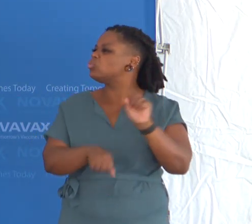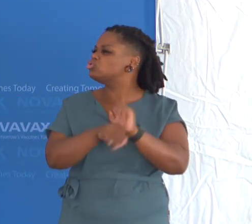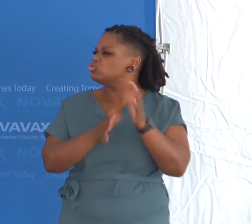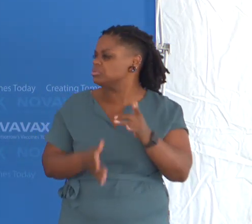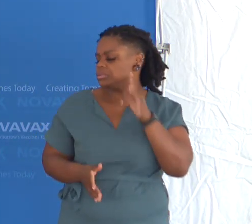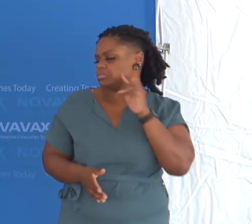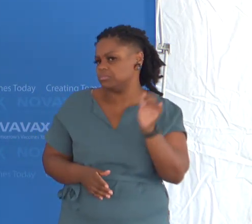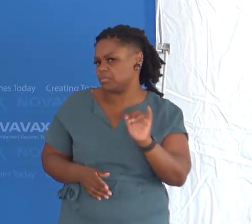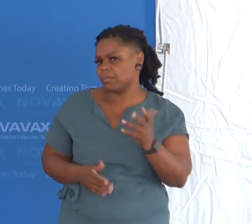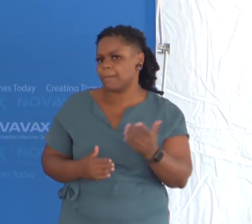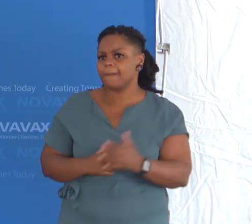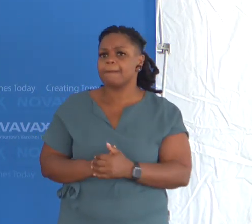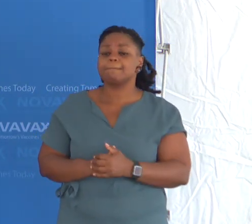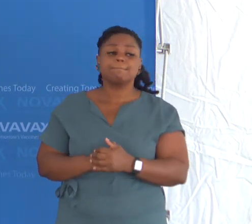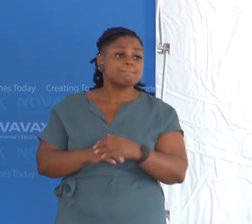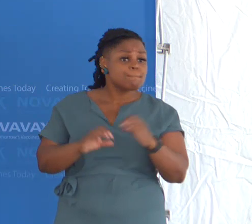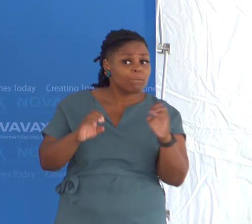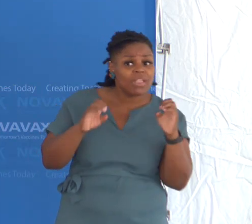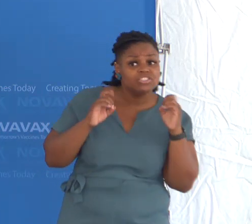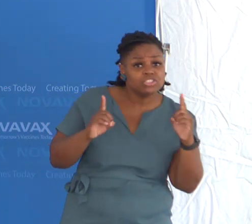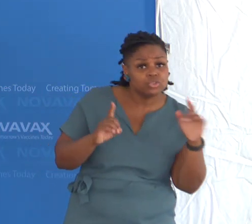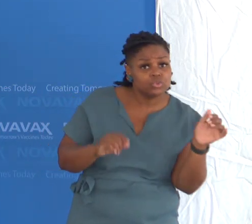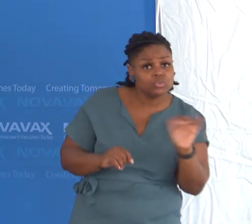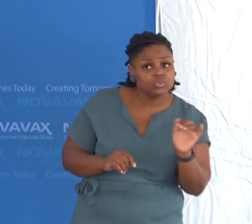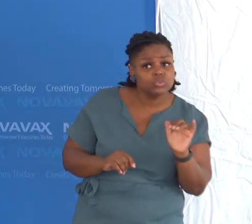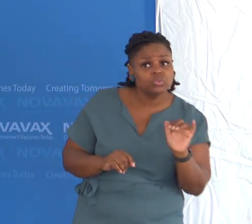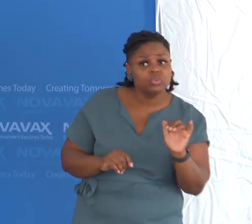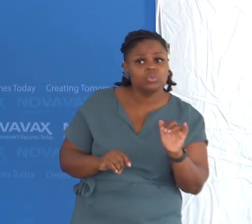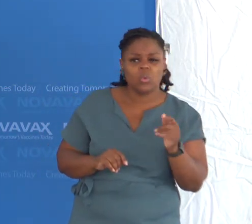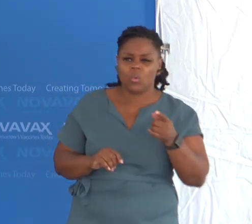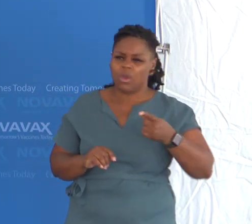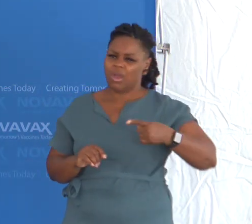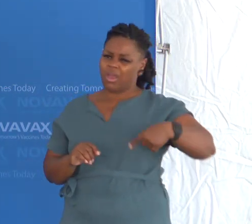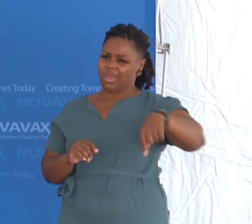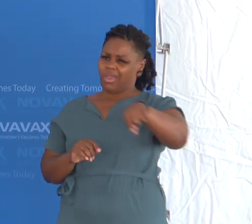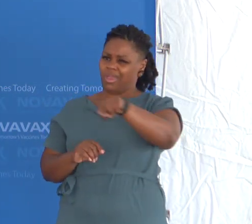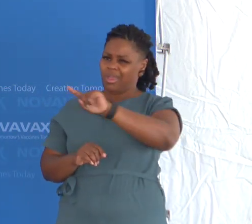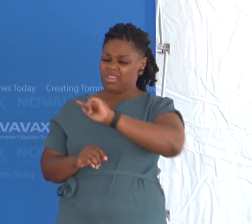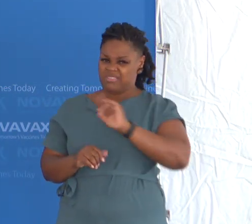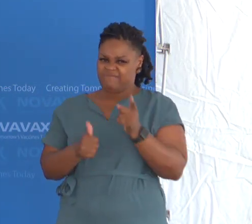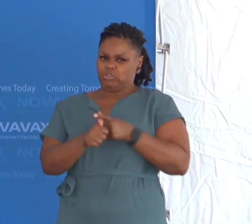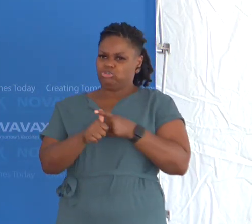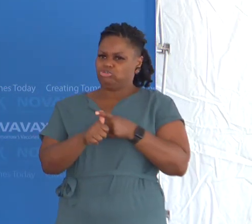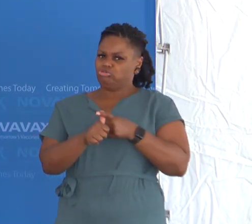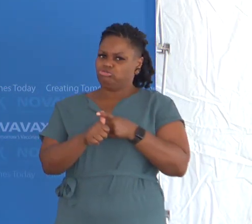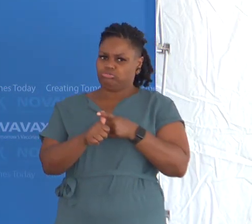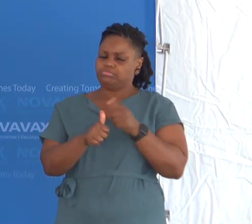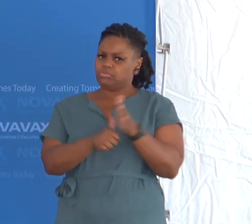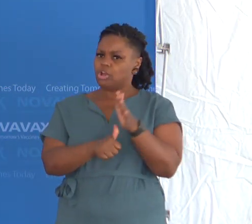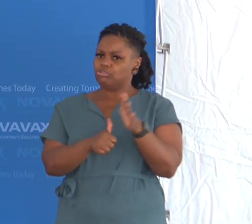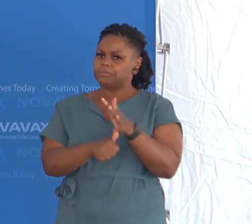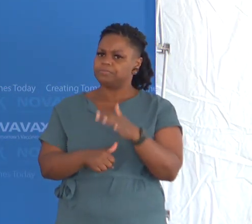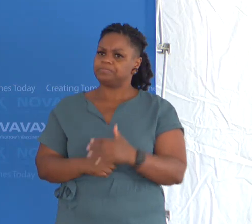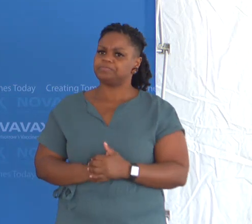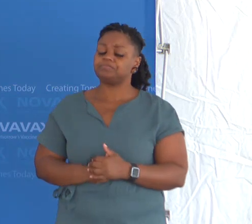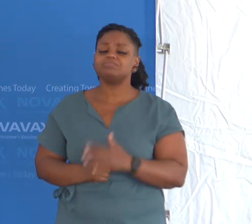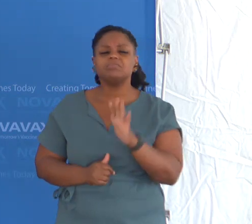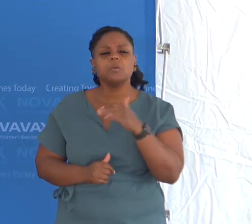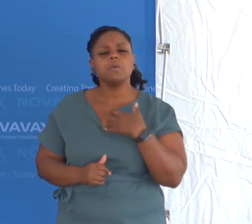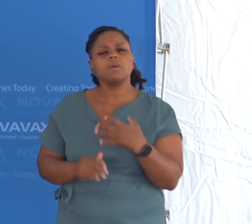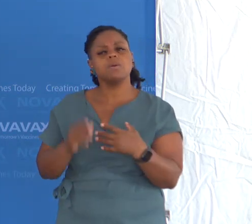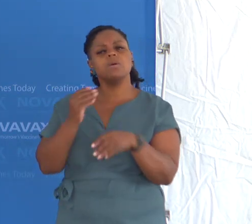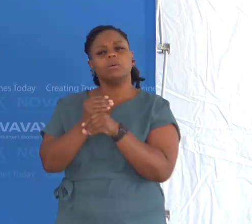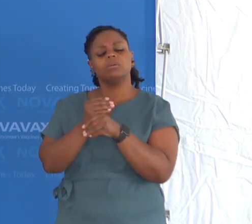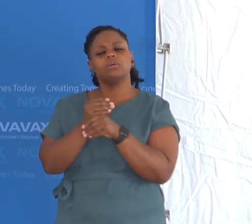other staff at congregate living facilities. And I just want to say, on behalf of